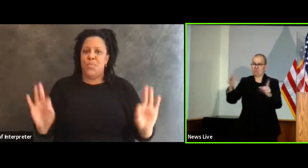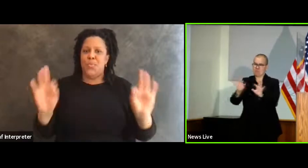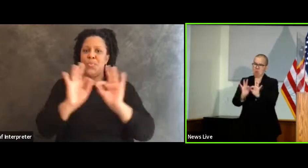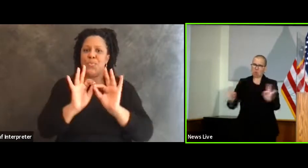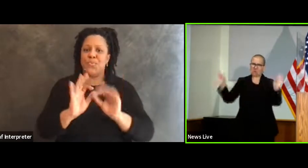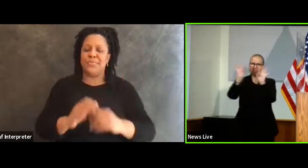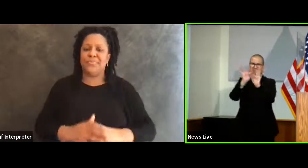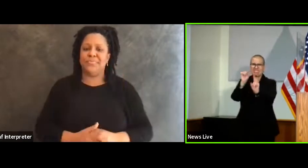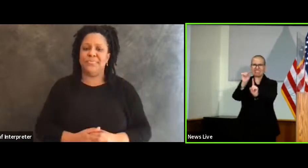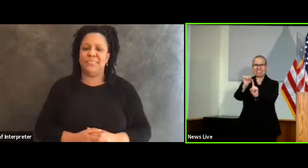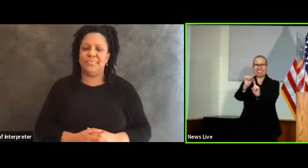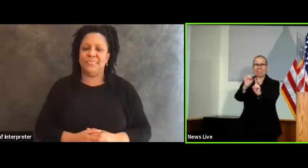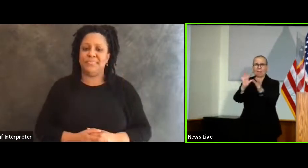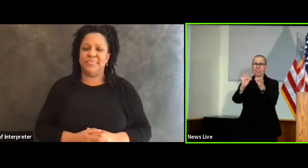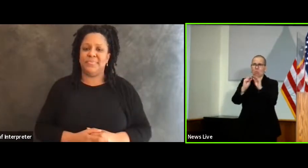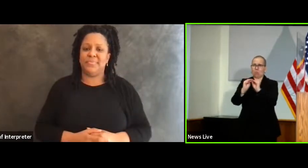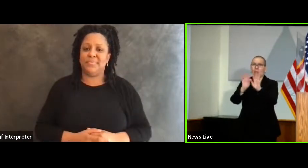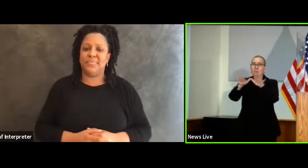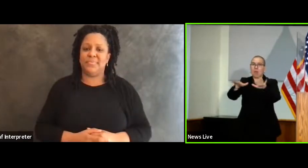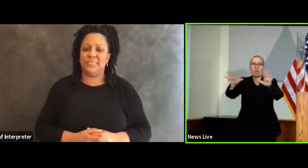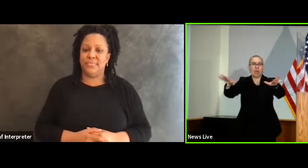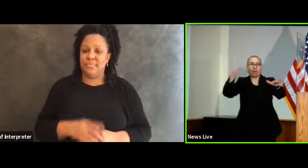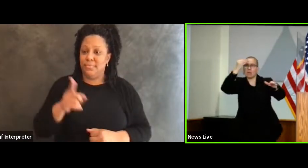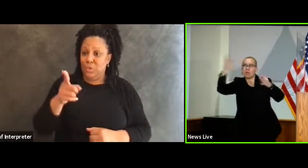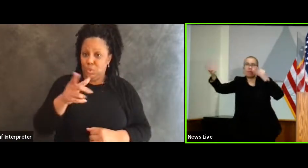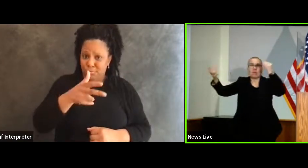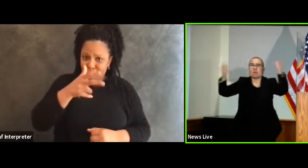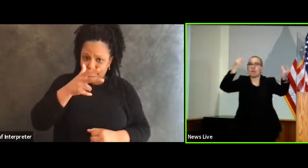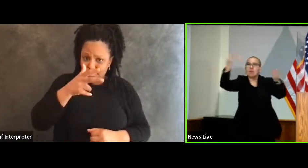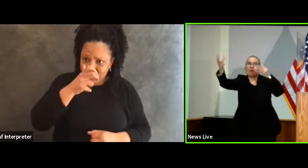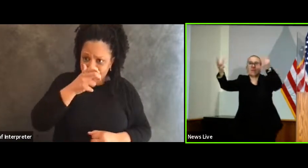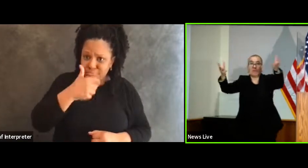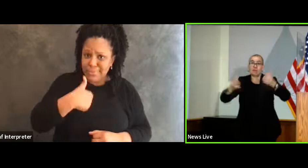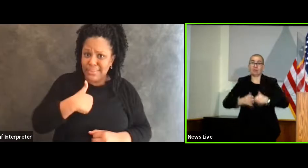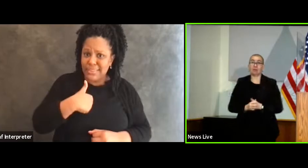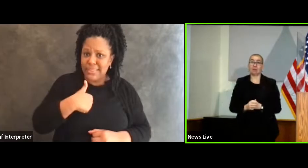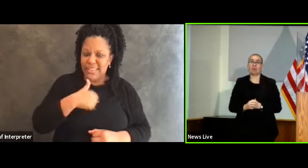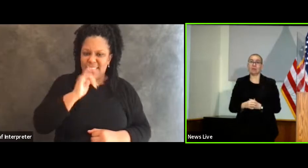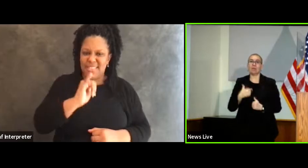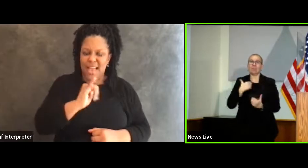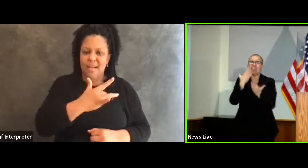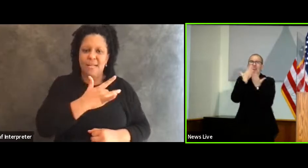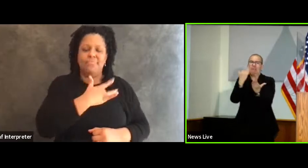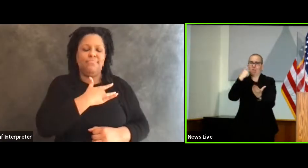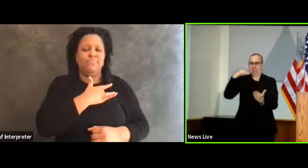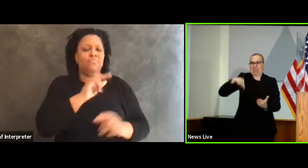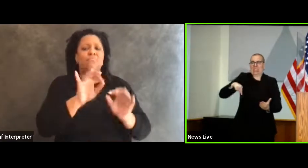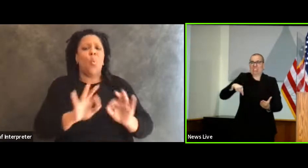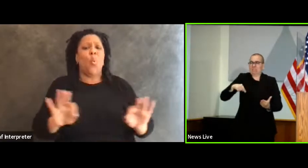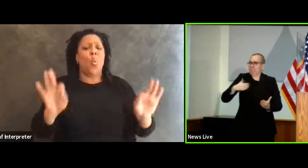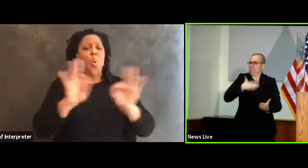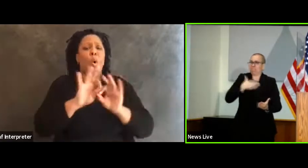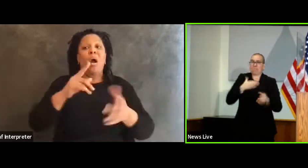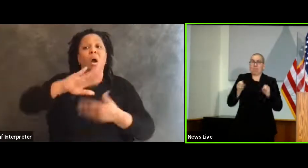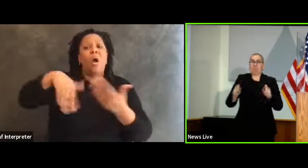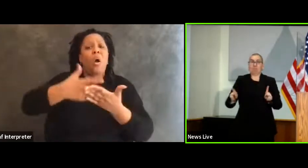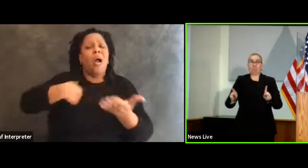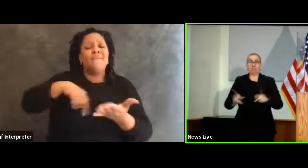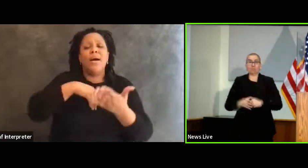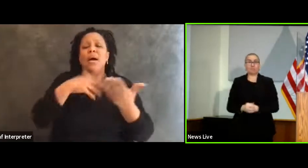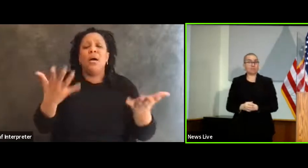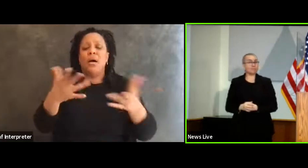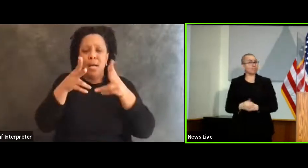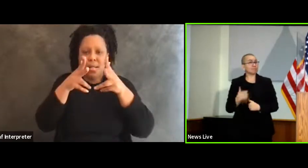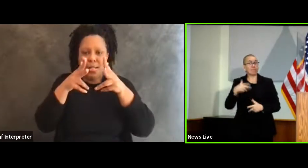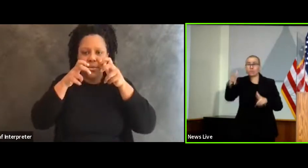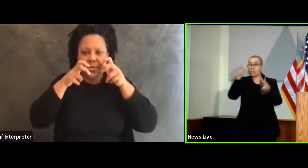message that needs to come out of today, that we listen. I'm thankful for this opportunity to speak to all of you and to